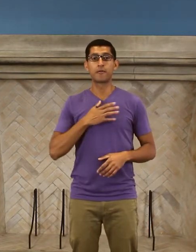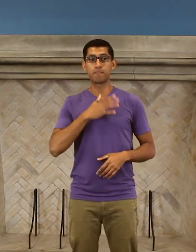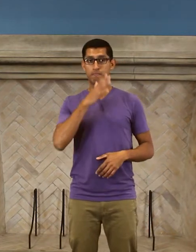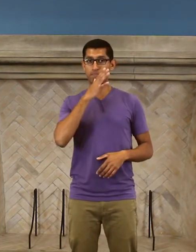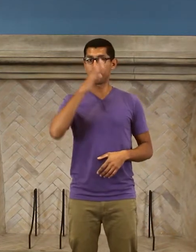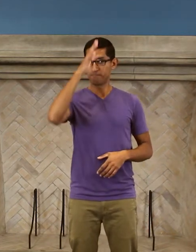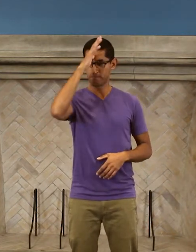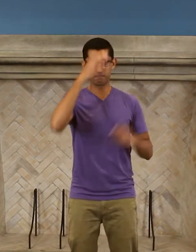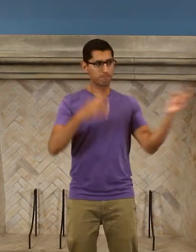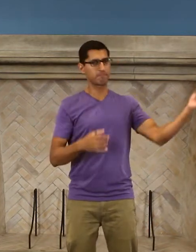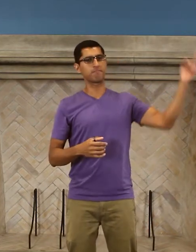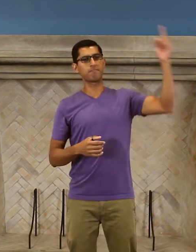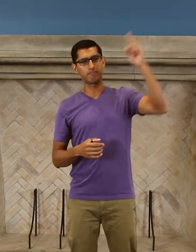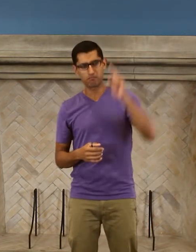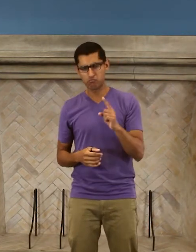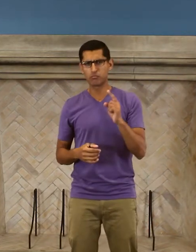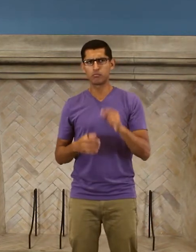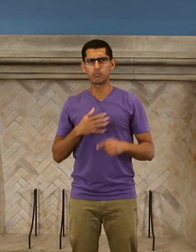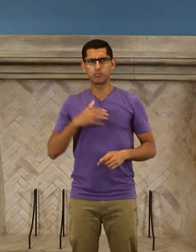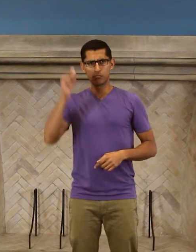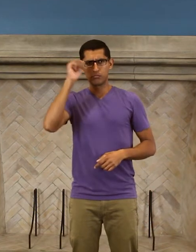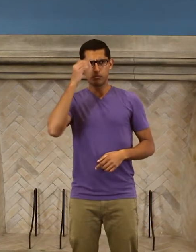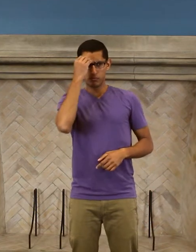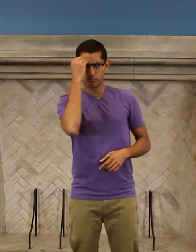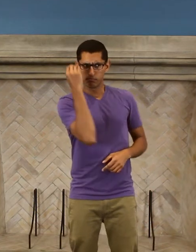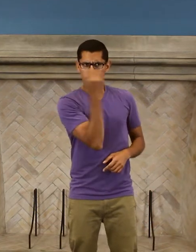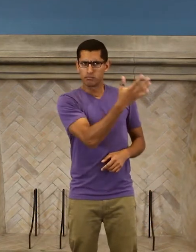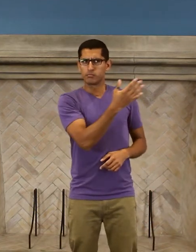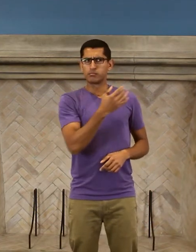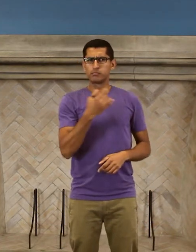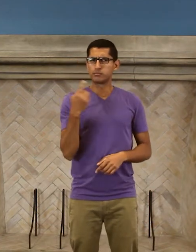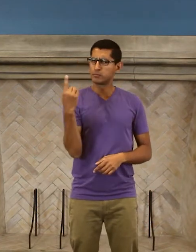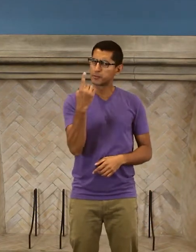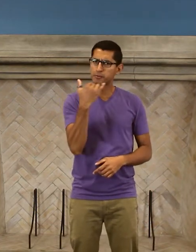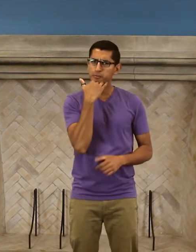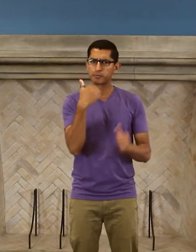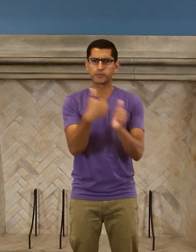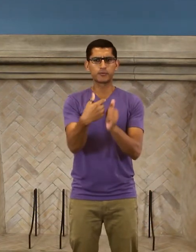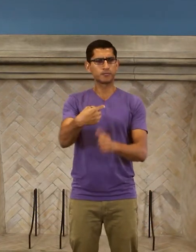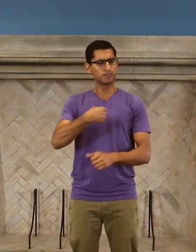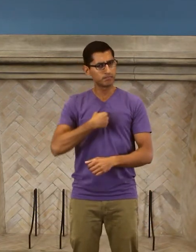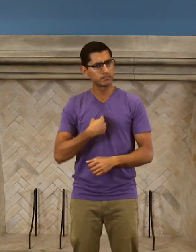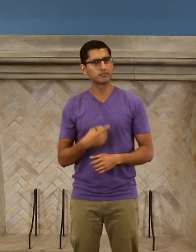looked. When my parents came back, my aunt let them know that something was wrong with me.